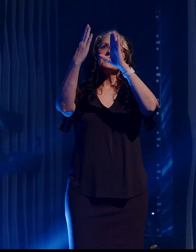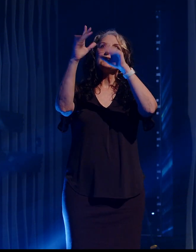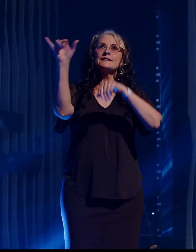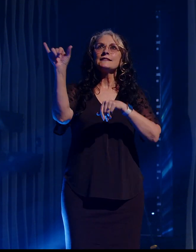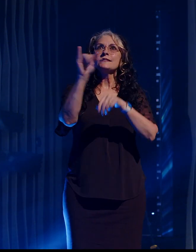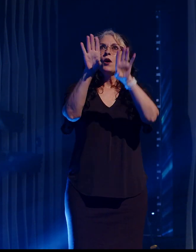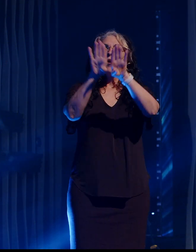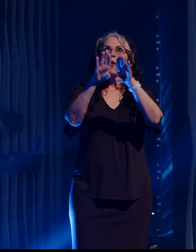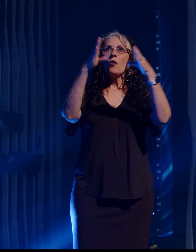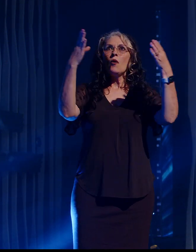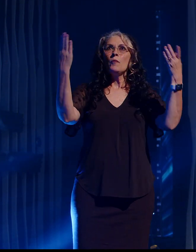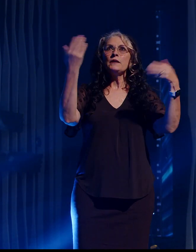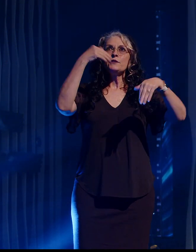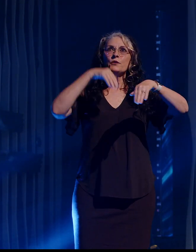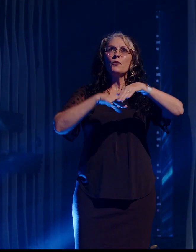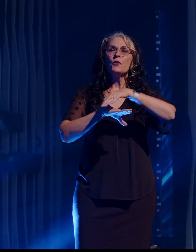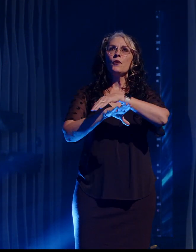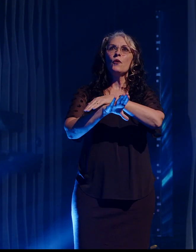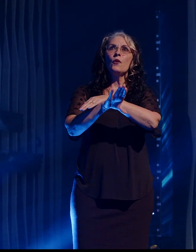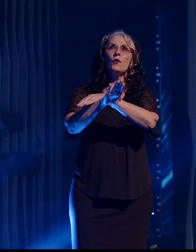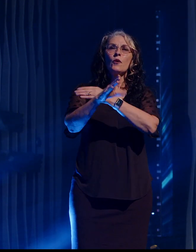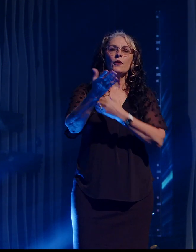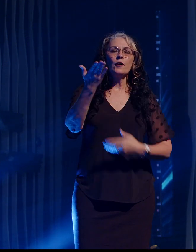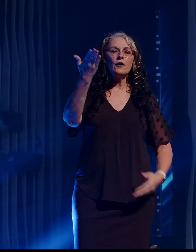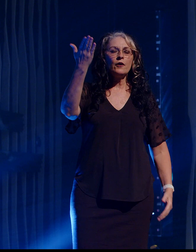presence is an open door.